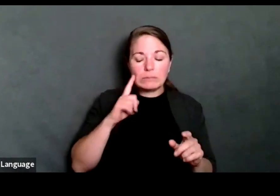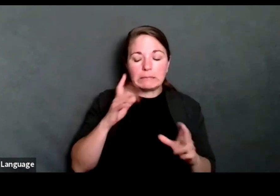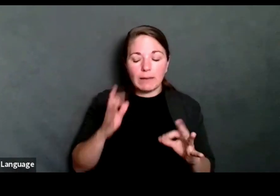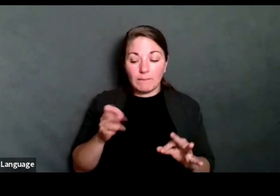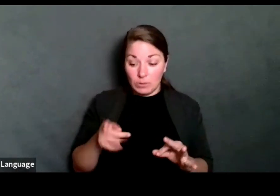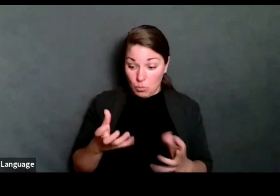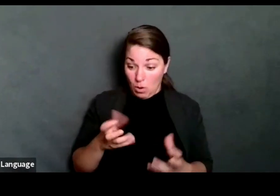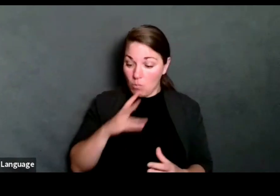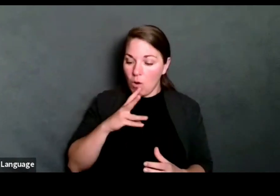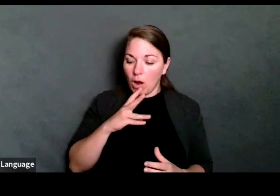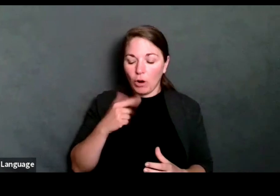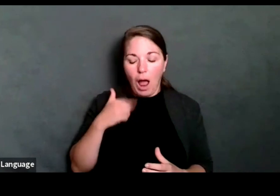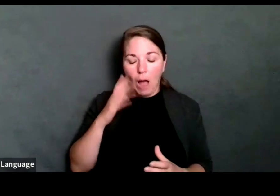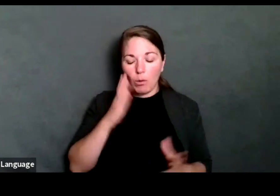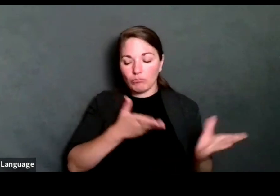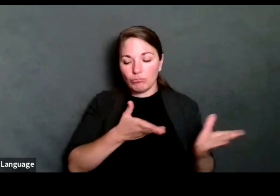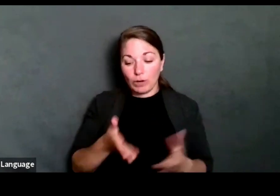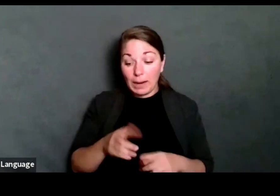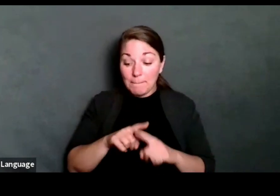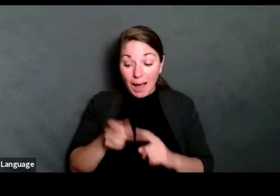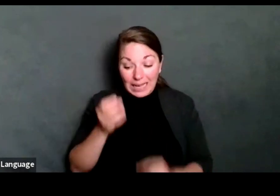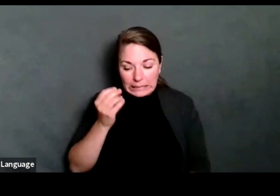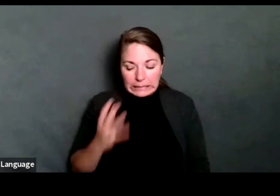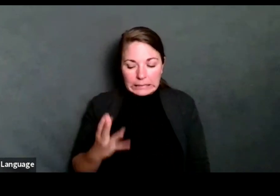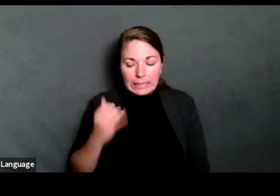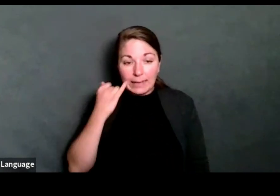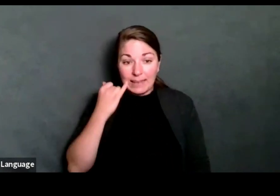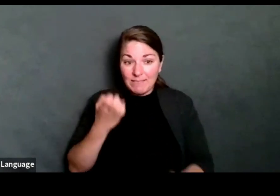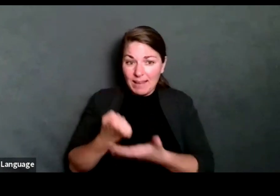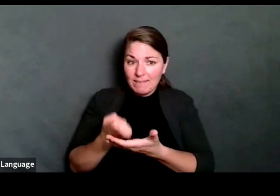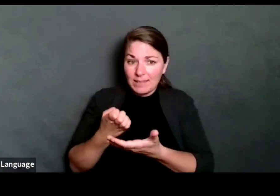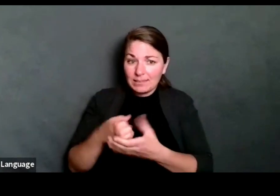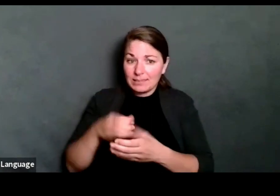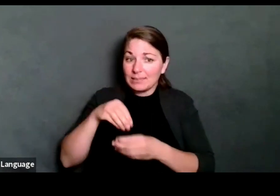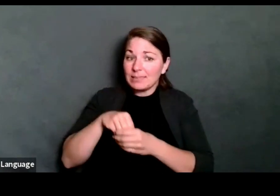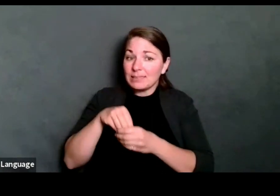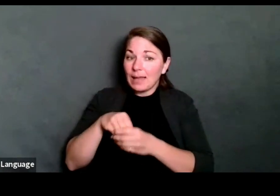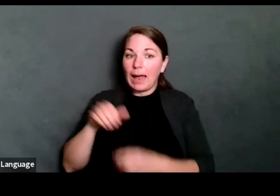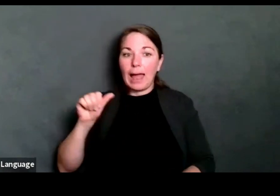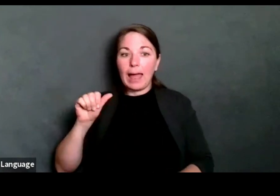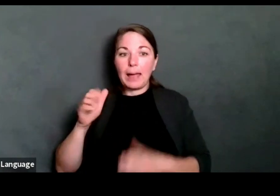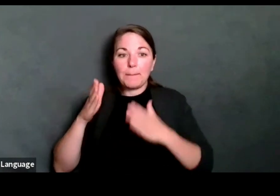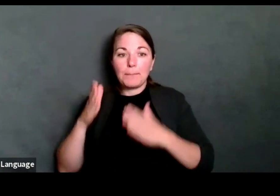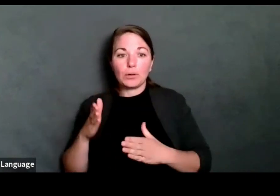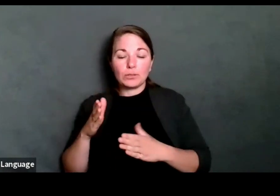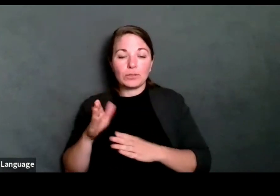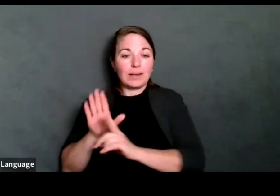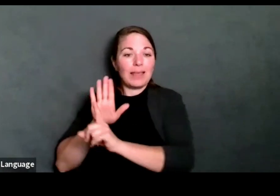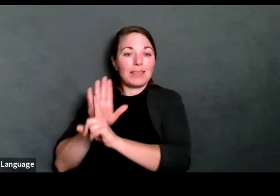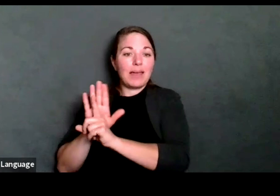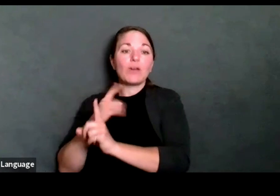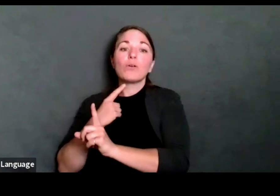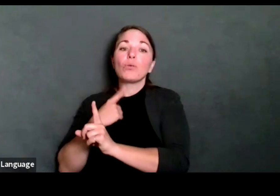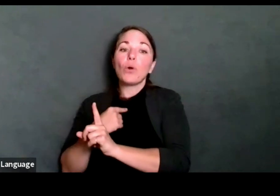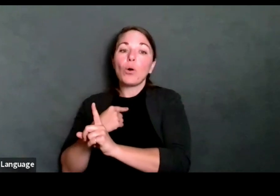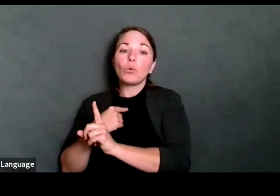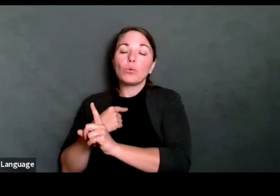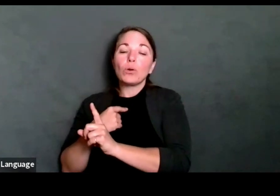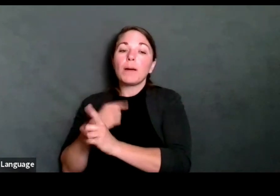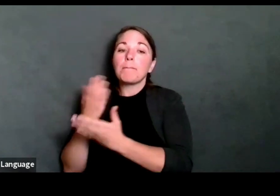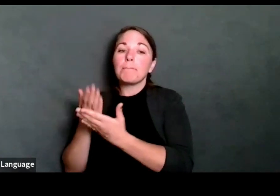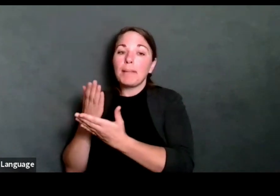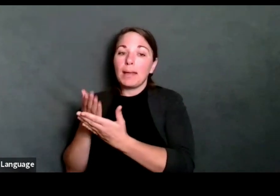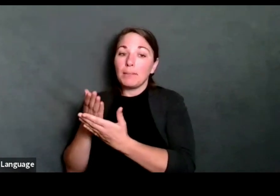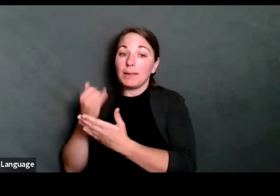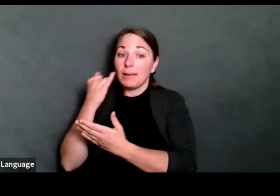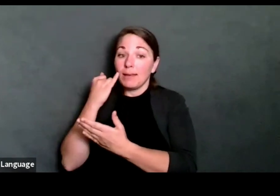water if you're thirsty. I do want to let you know that if there's evidence inside of a person's throat, drinking water could prevent us from collecting